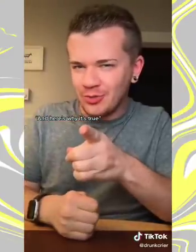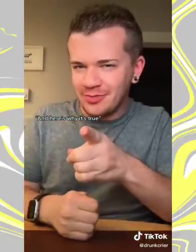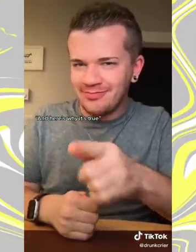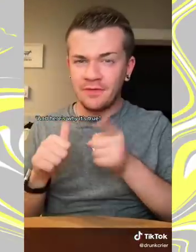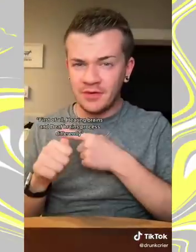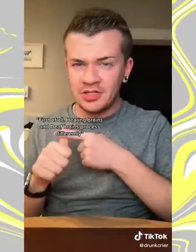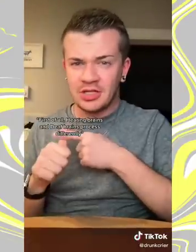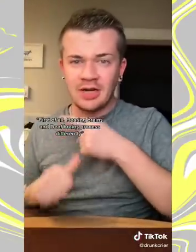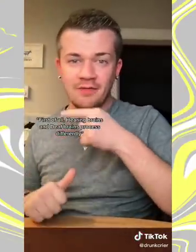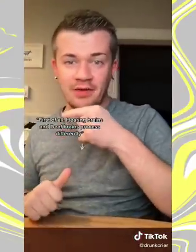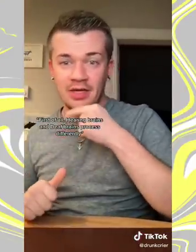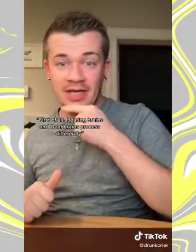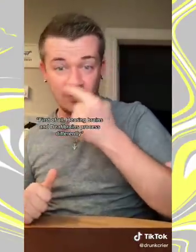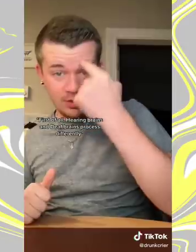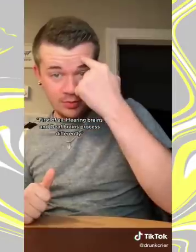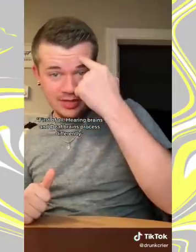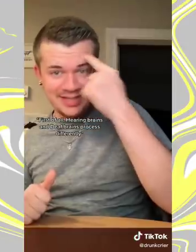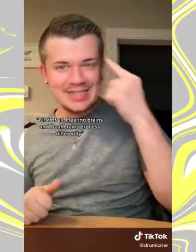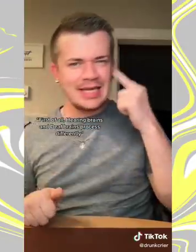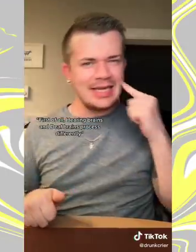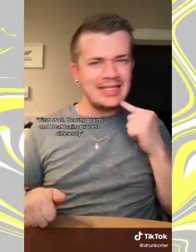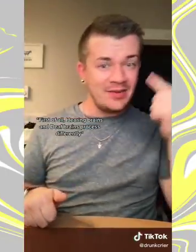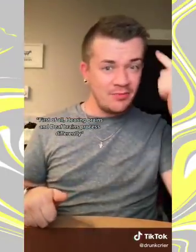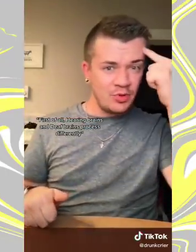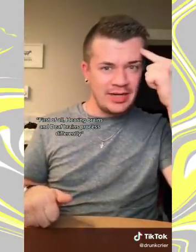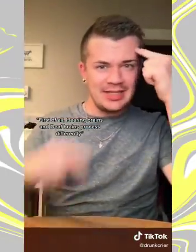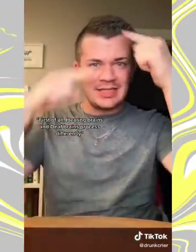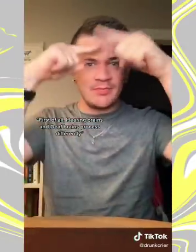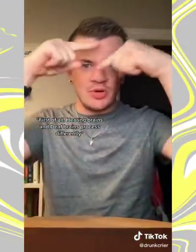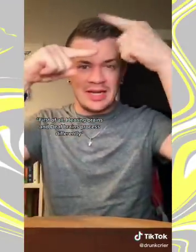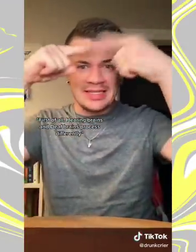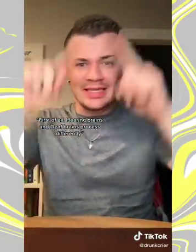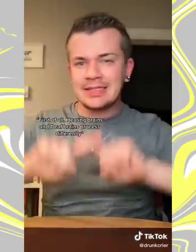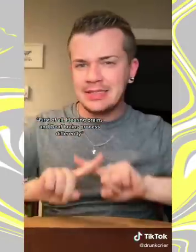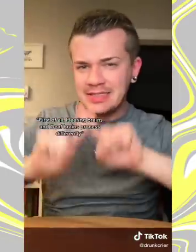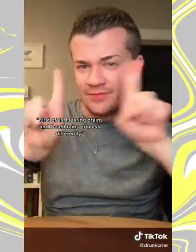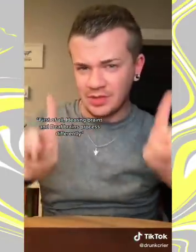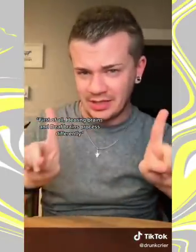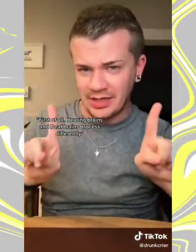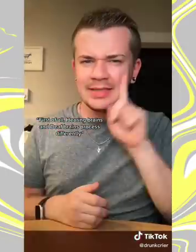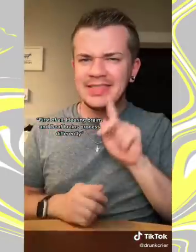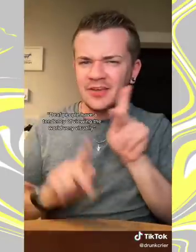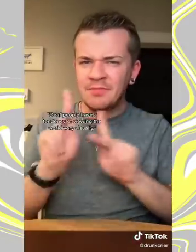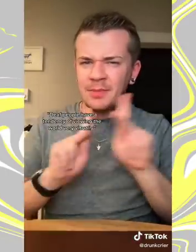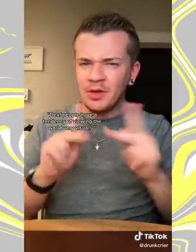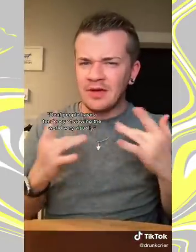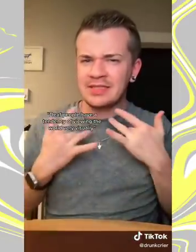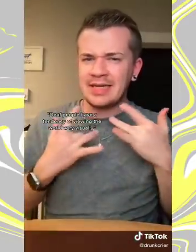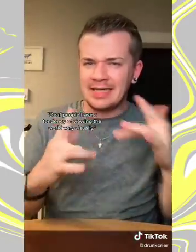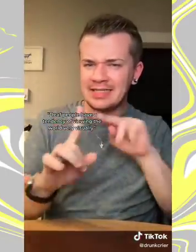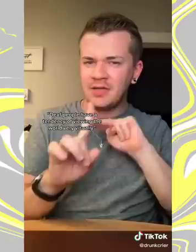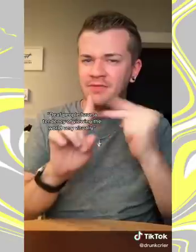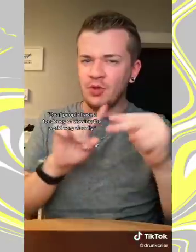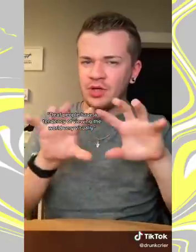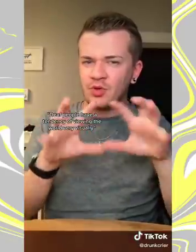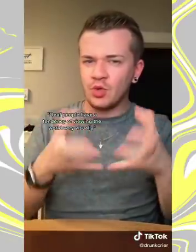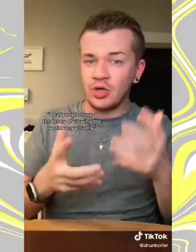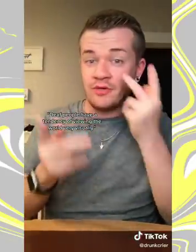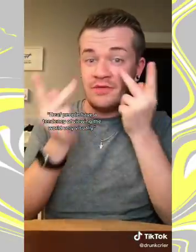So first off, hearing brains and deaf brains process differently. Deaf people have a tendency of viewing the world